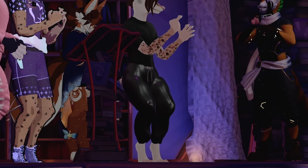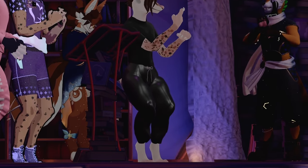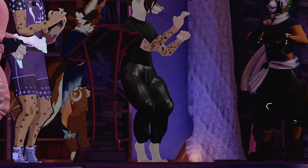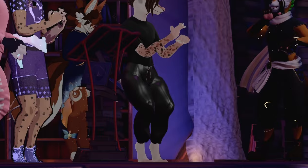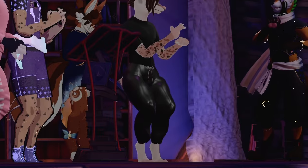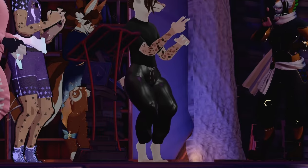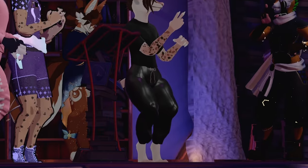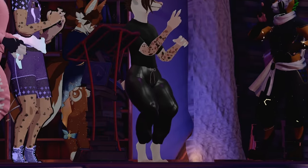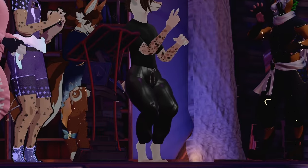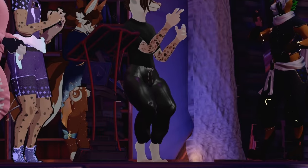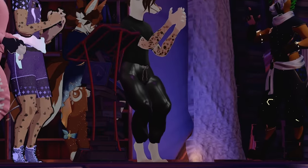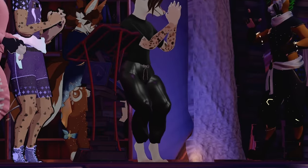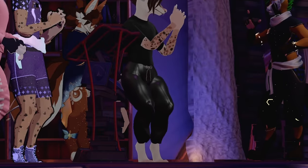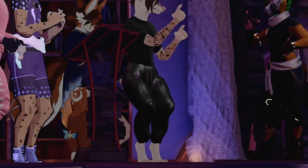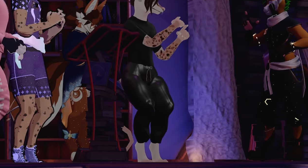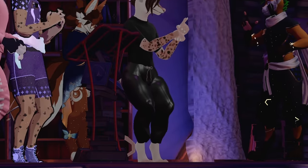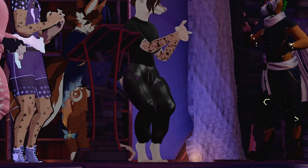of actual ASL or BSL?